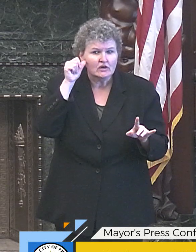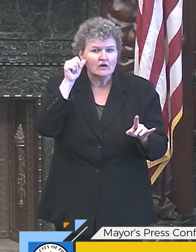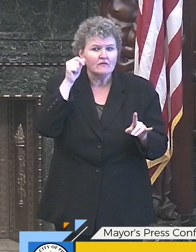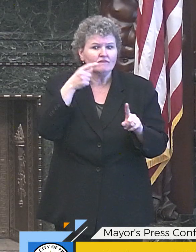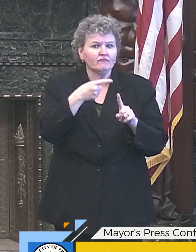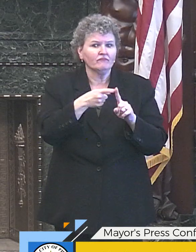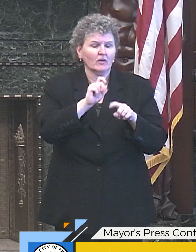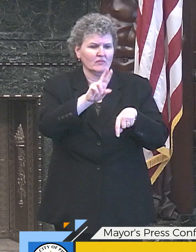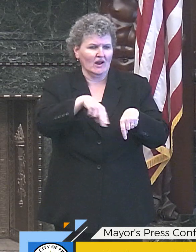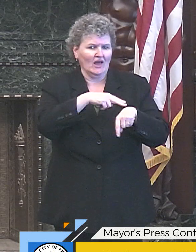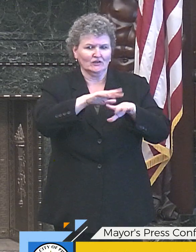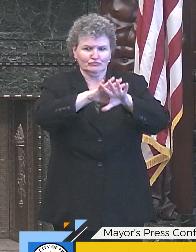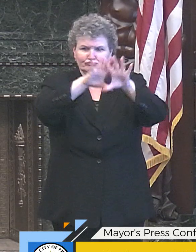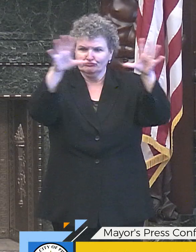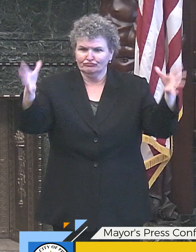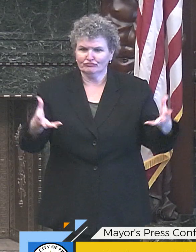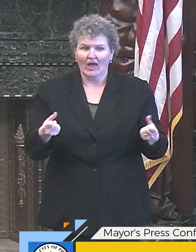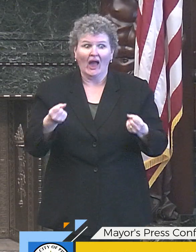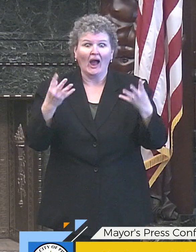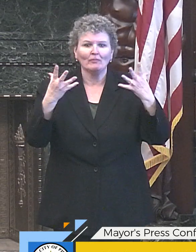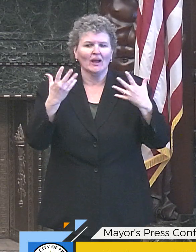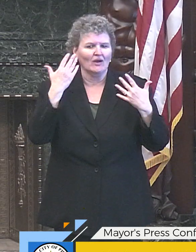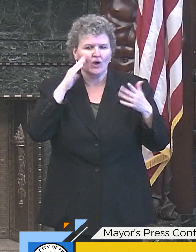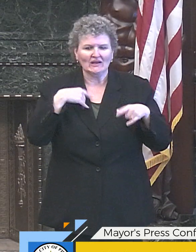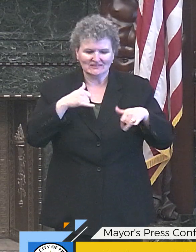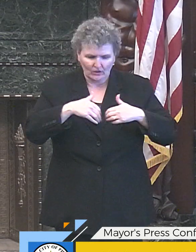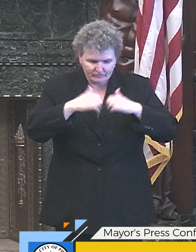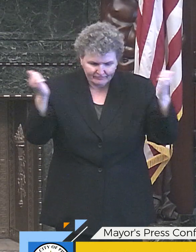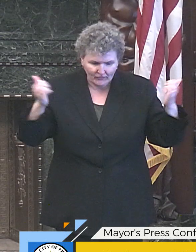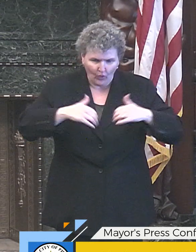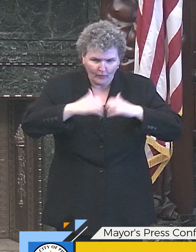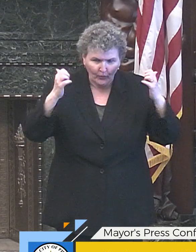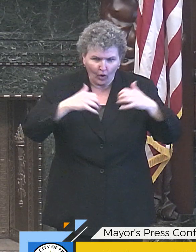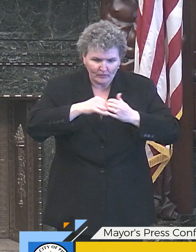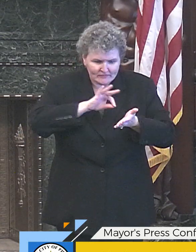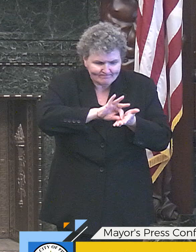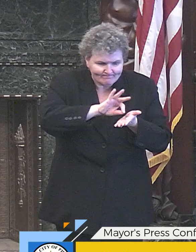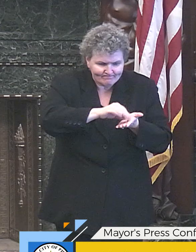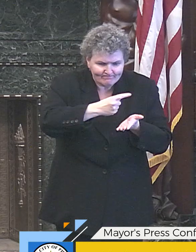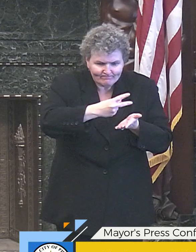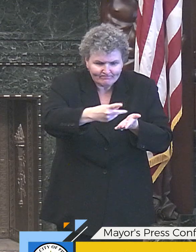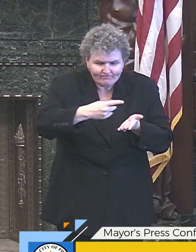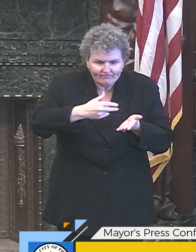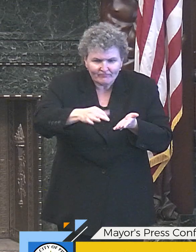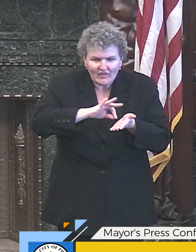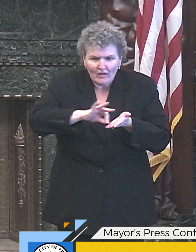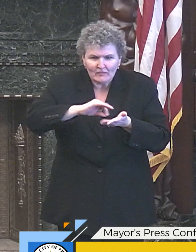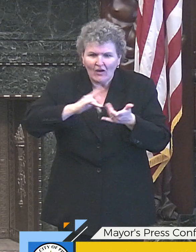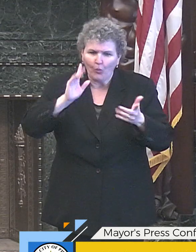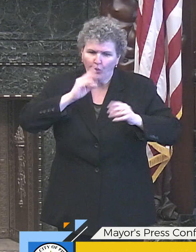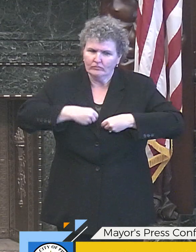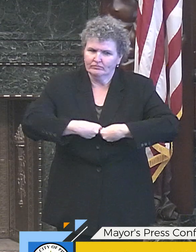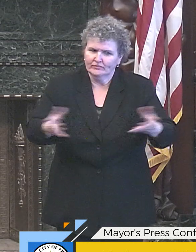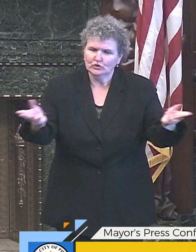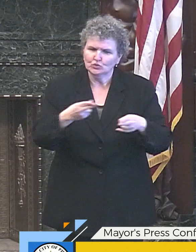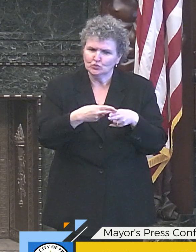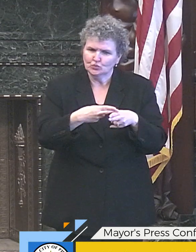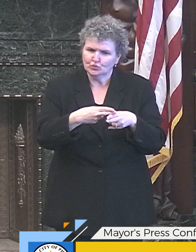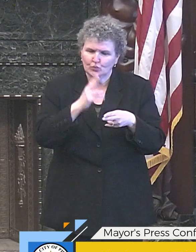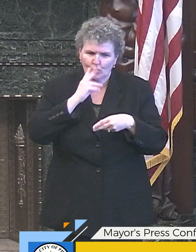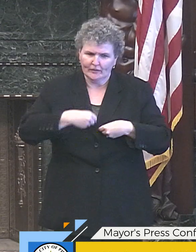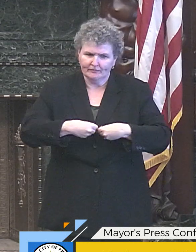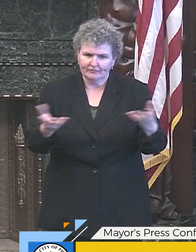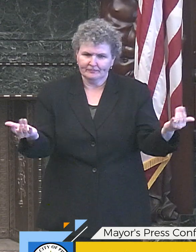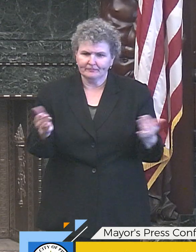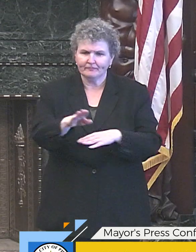don't know exactly what was in that. I think we're still unpacking that now, and that equipment will be distributed as appropriate. I think we have